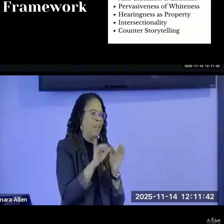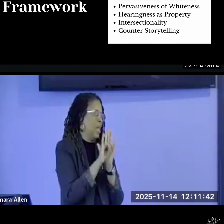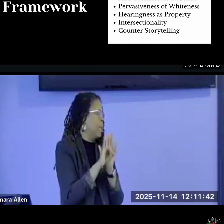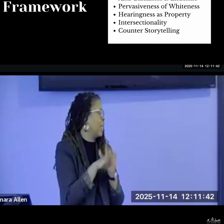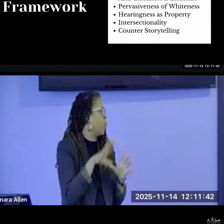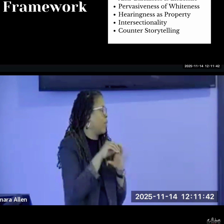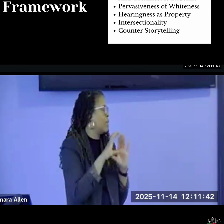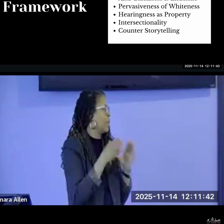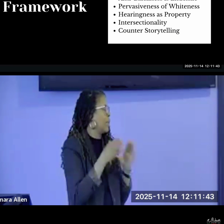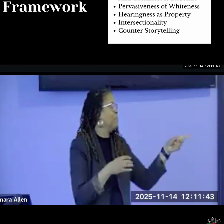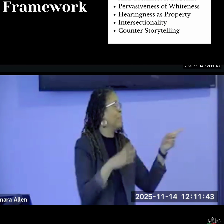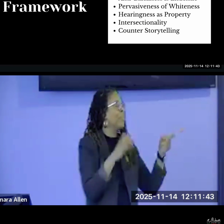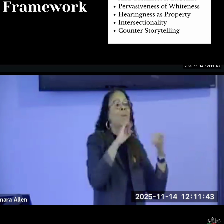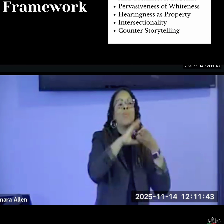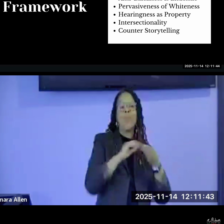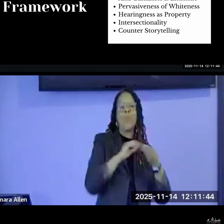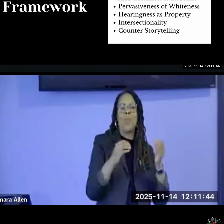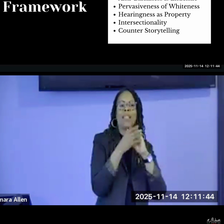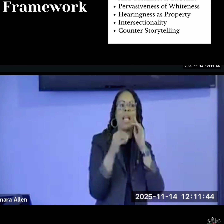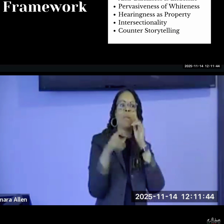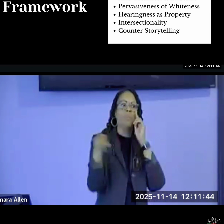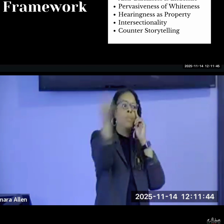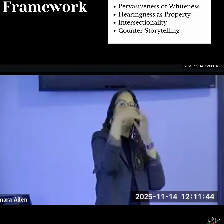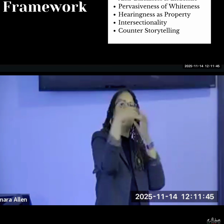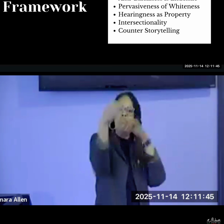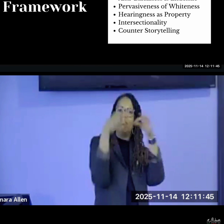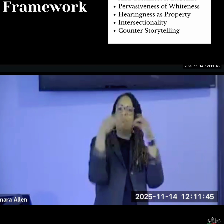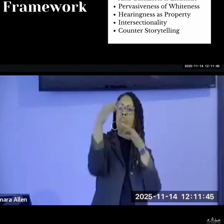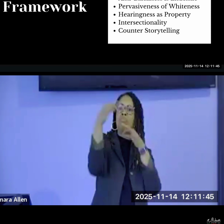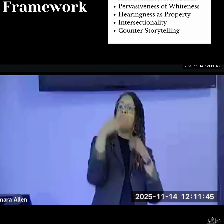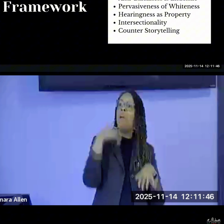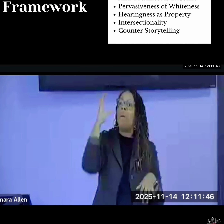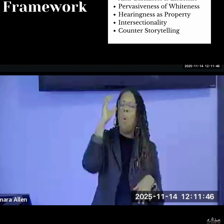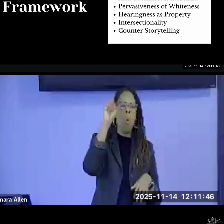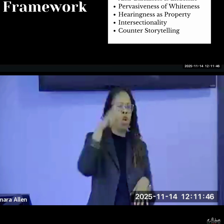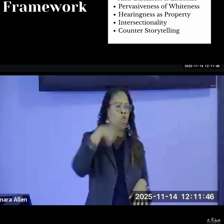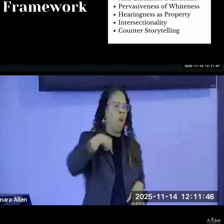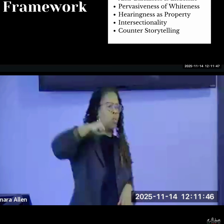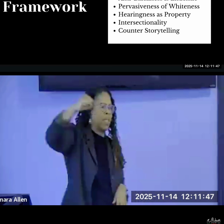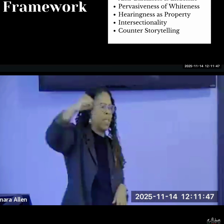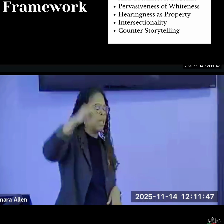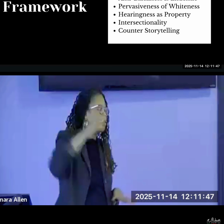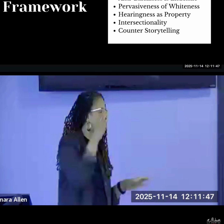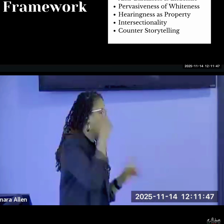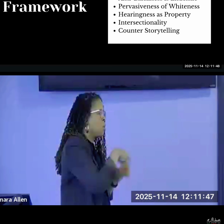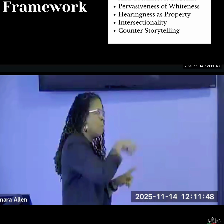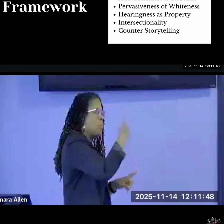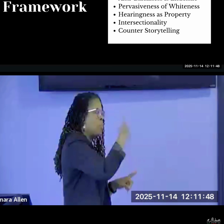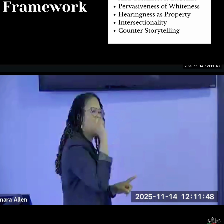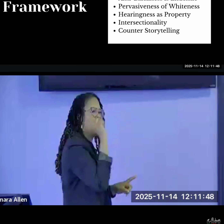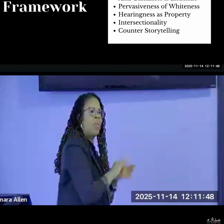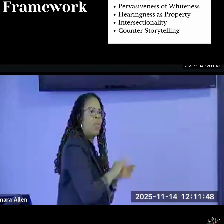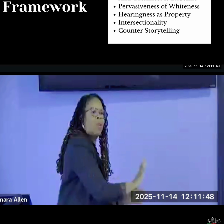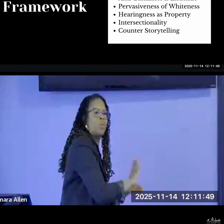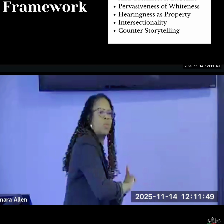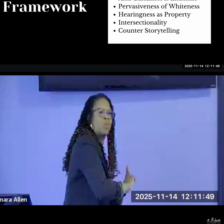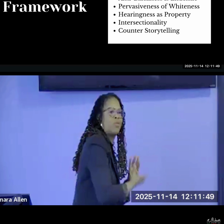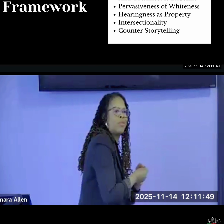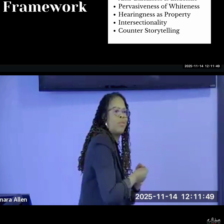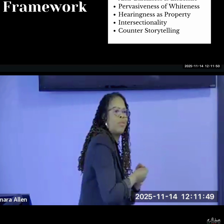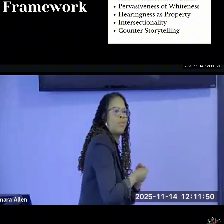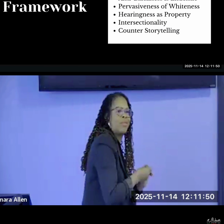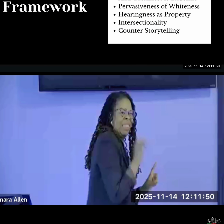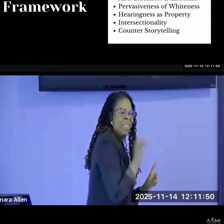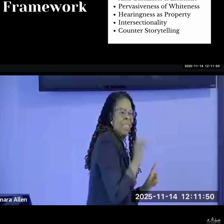They're not just their racial or deafness. They could be queer, et cetera, and the many different parts of their identity. And then